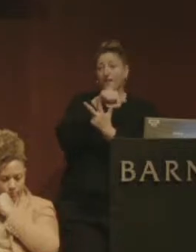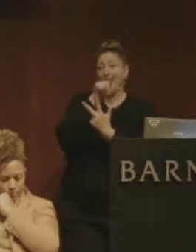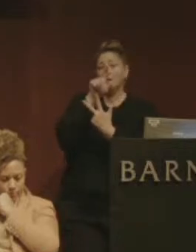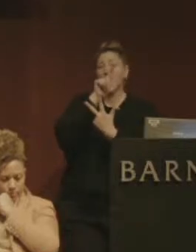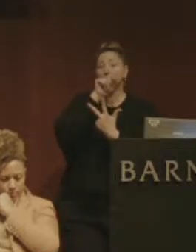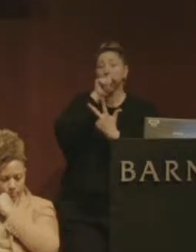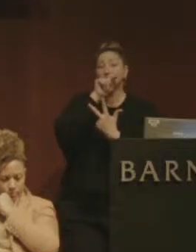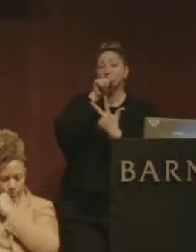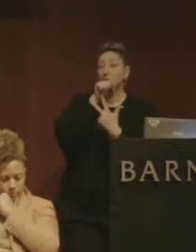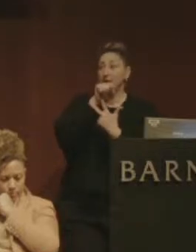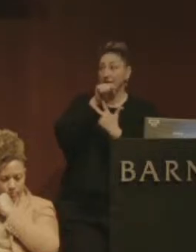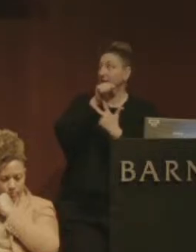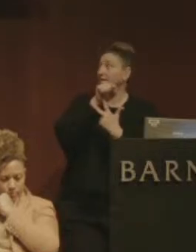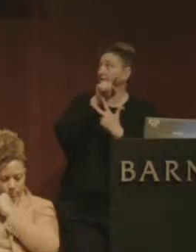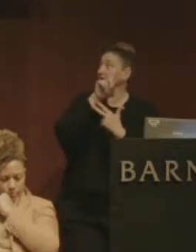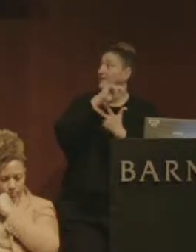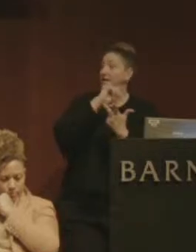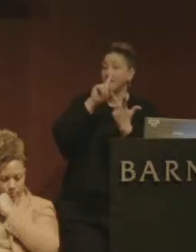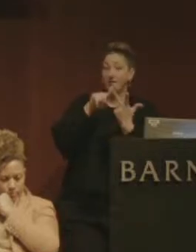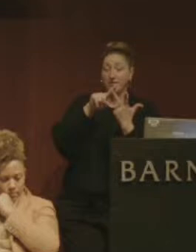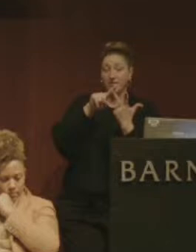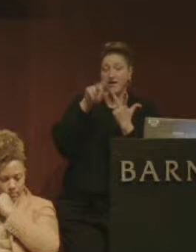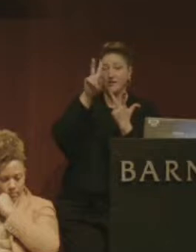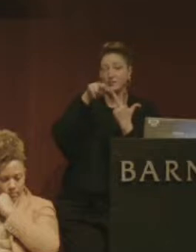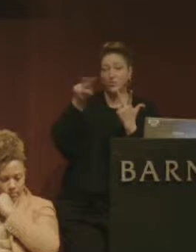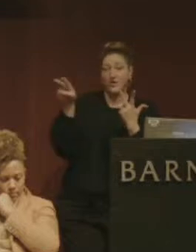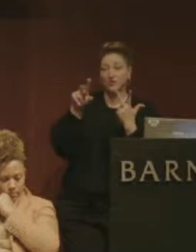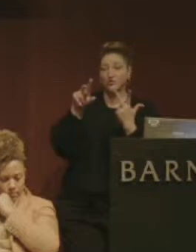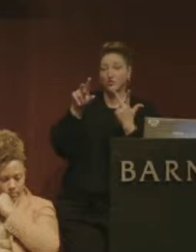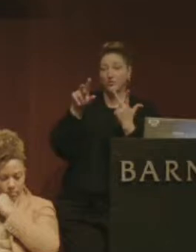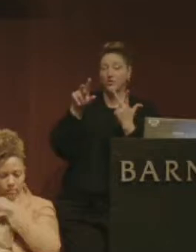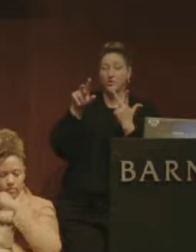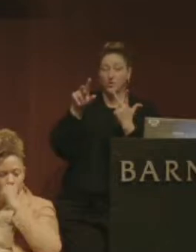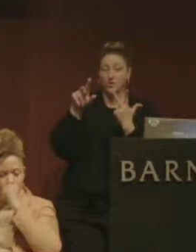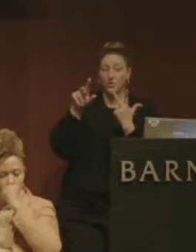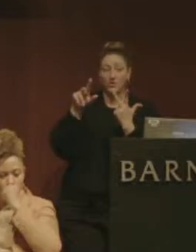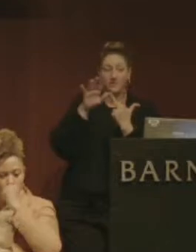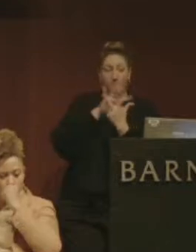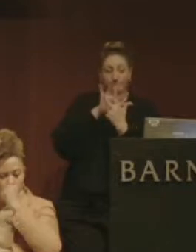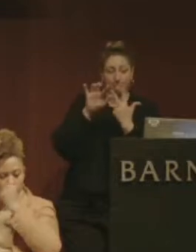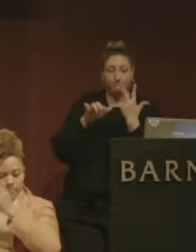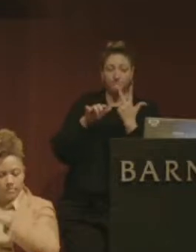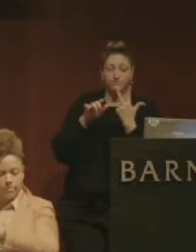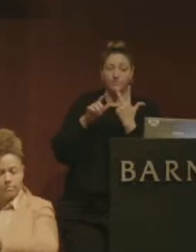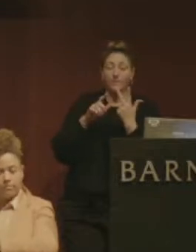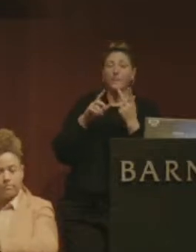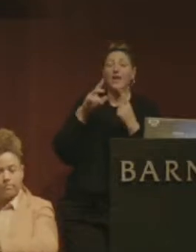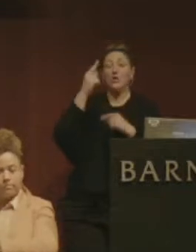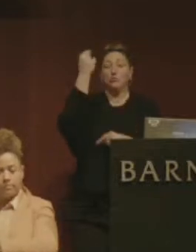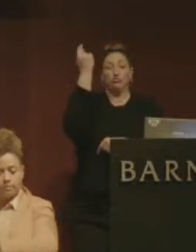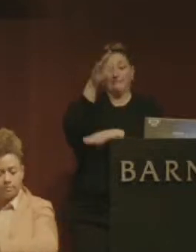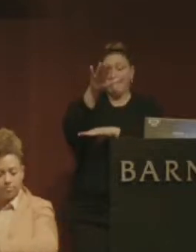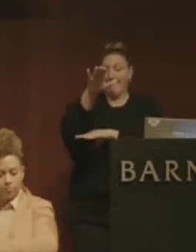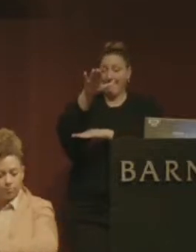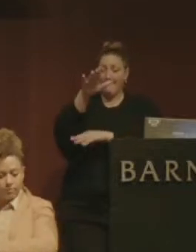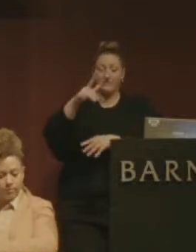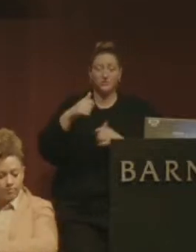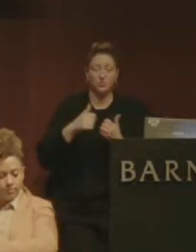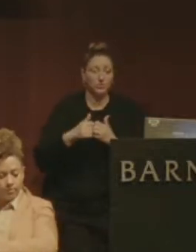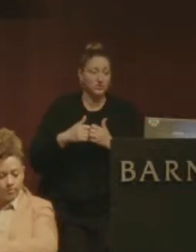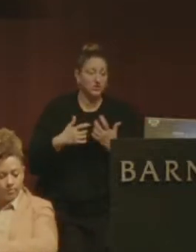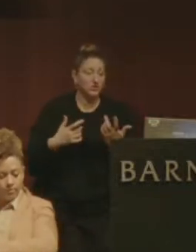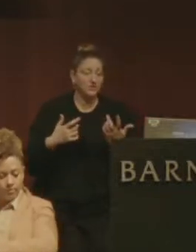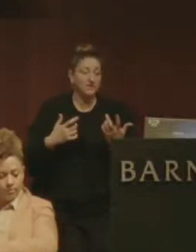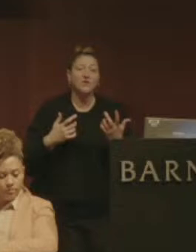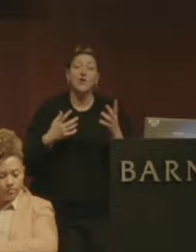20-year-old Alexandre Santos dos Reis, and 22-year-old Cleberson Guimarães. Tuesday afternoons were when I usually met with